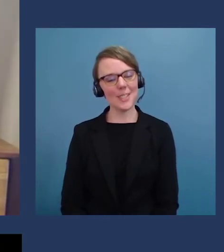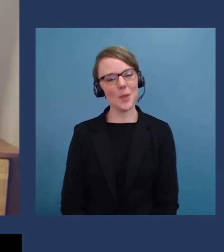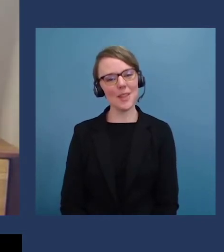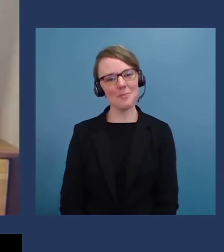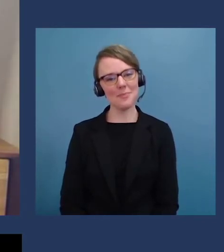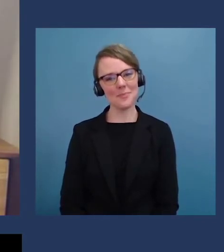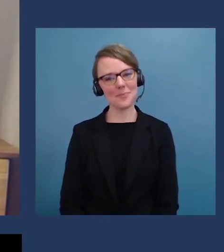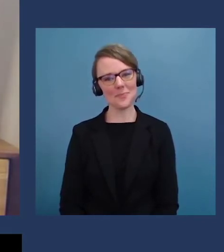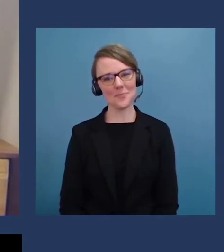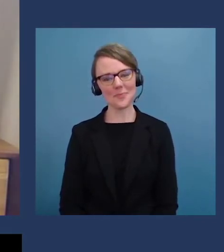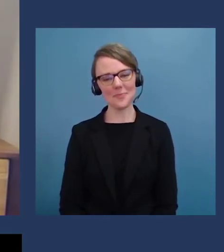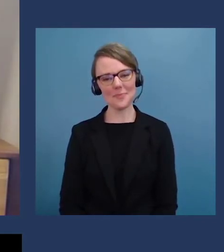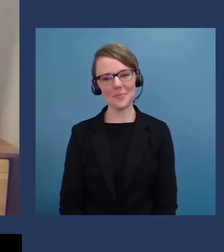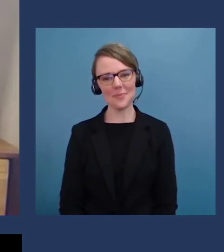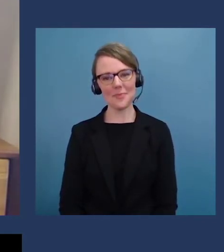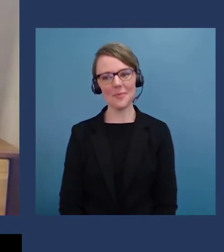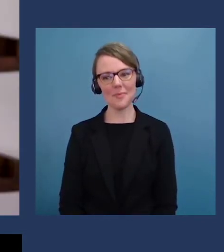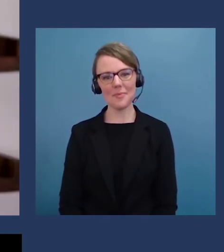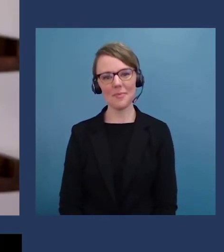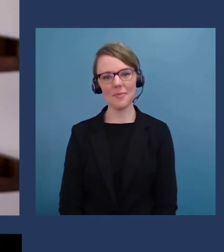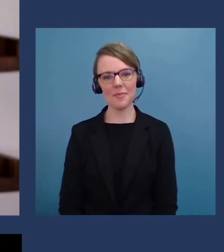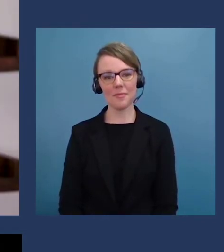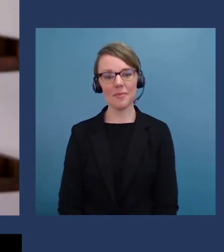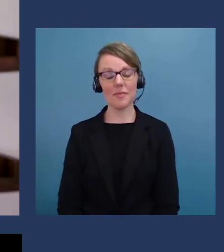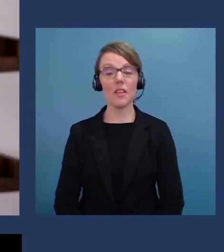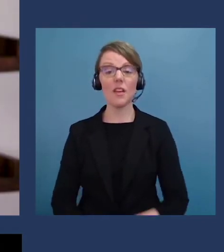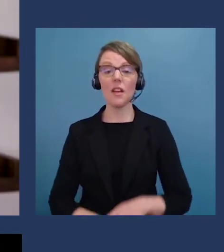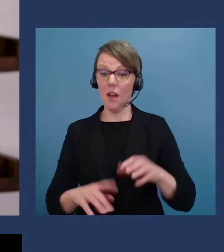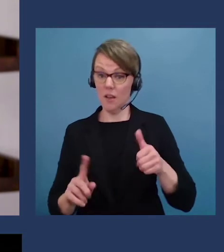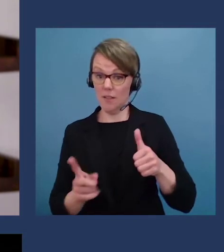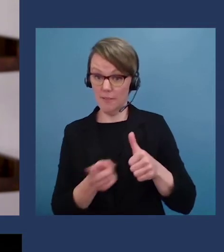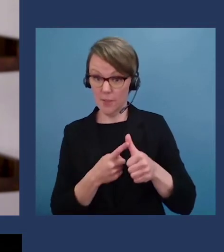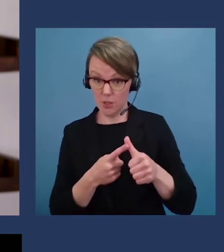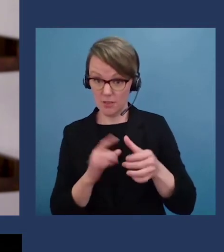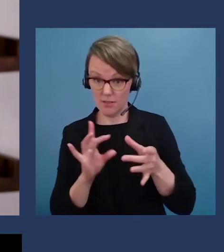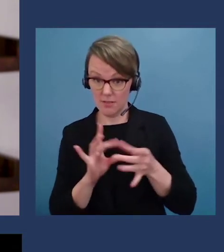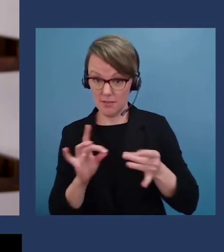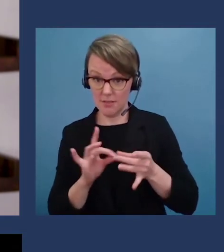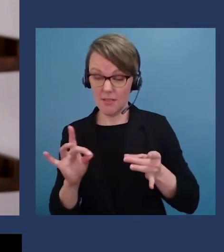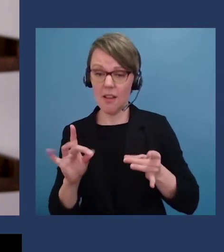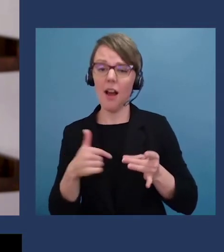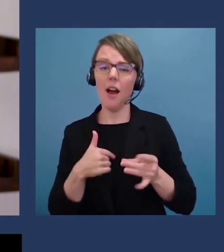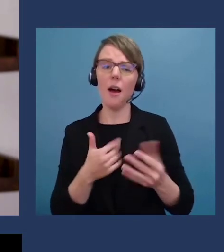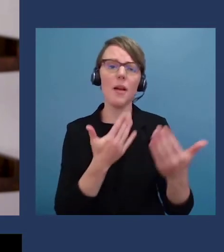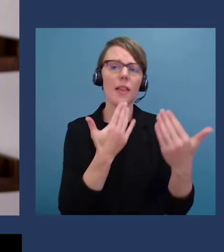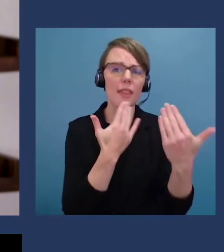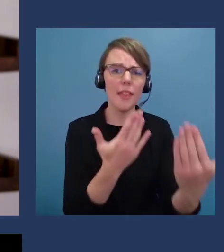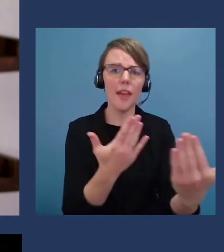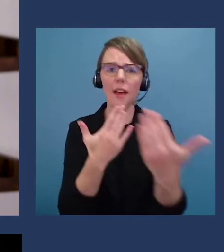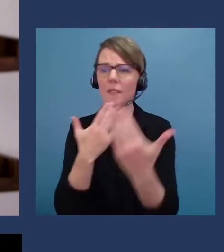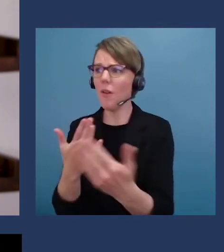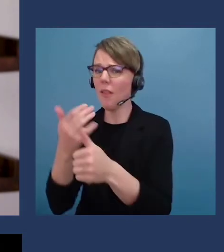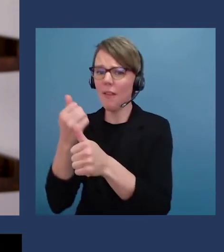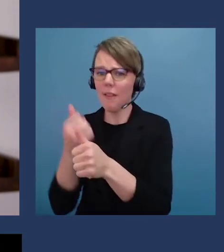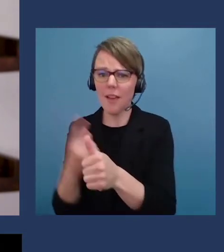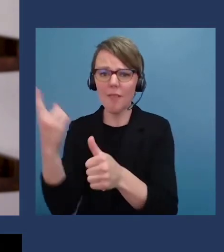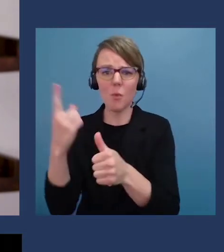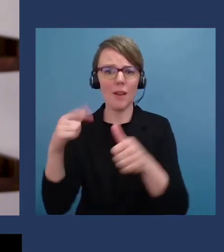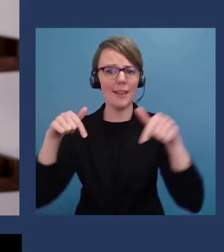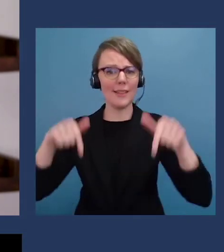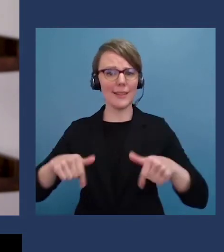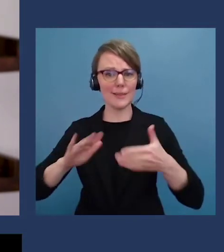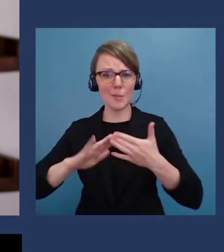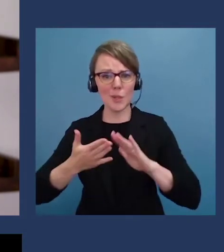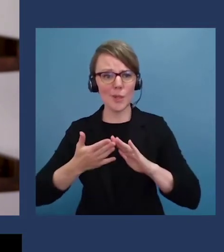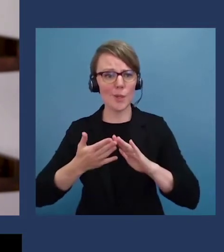a product like Teams, so that it's really helpful for anybody who has accessibility needs. So some of the features